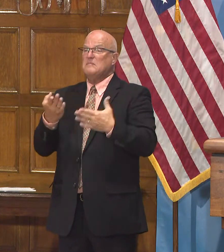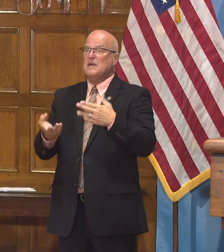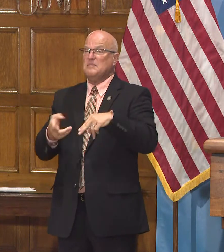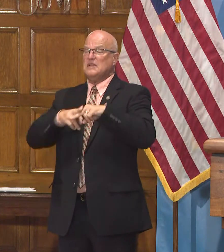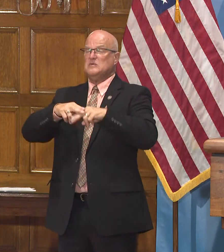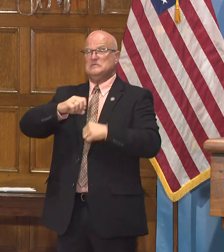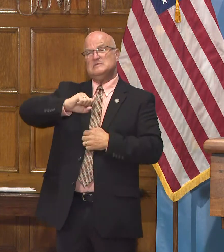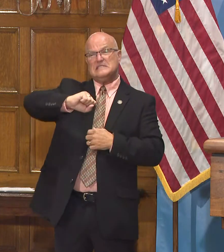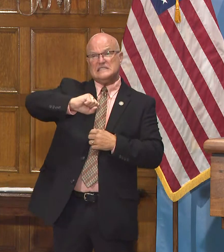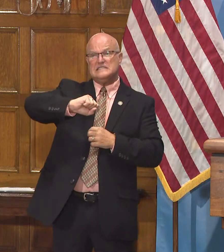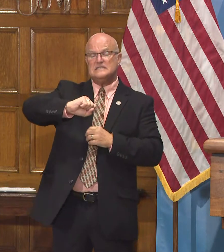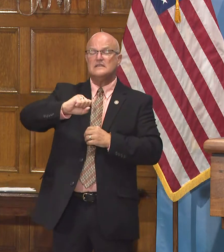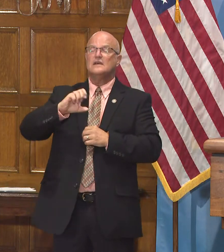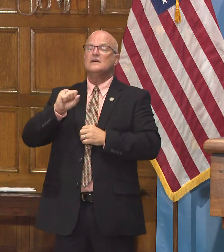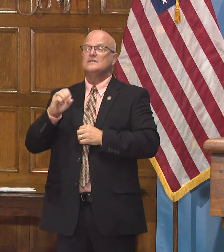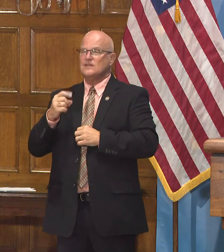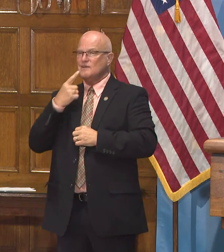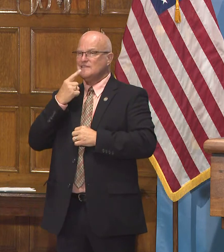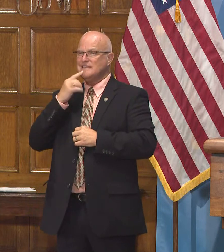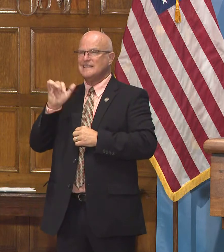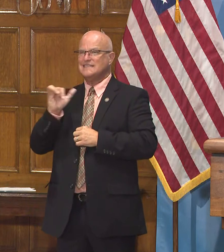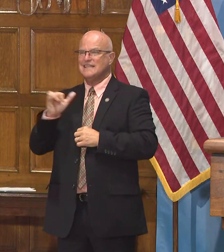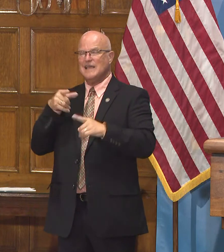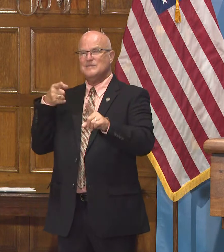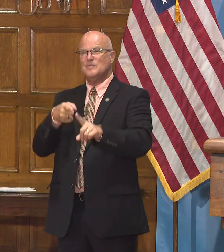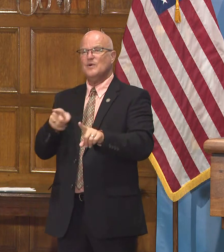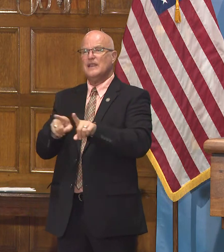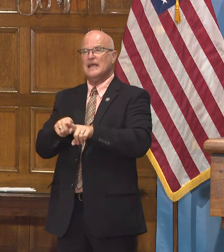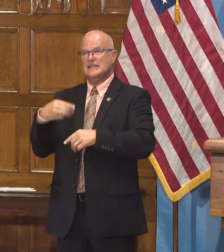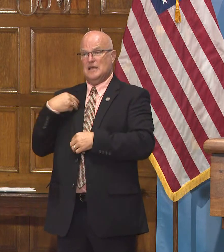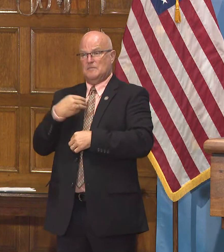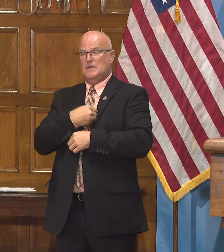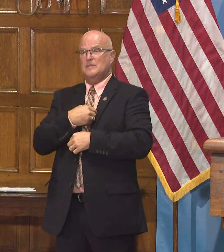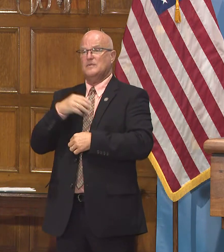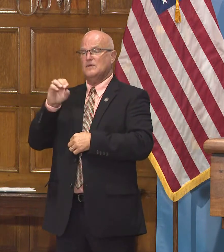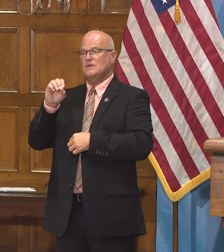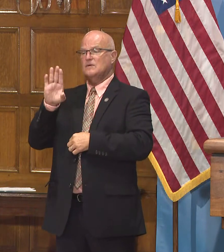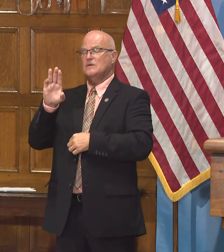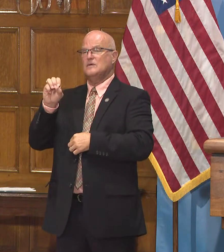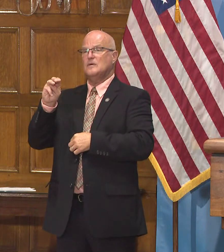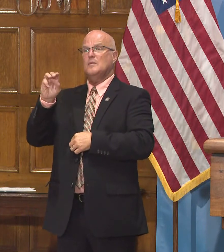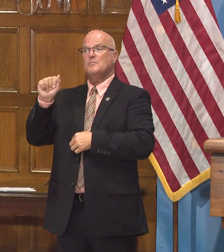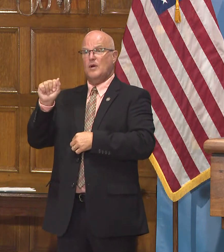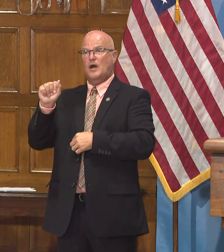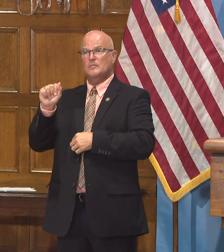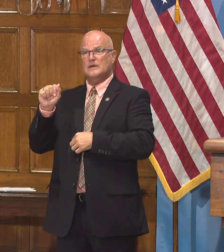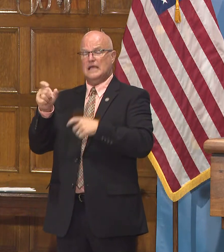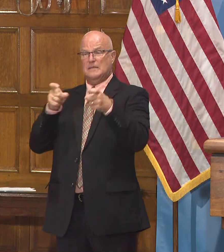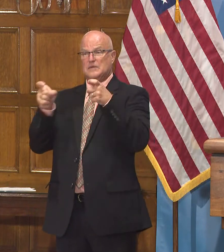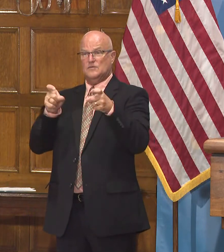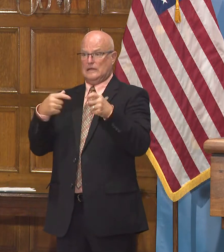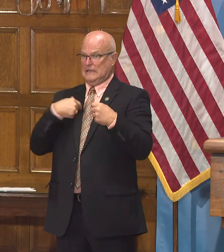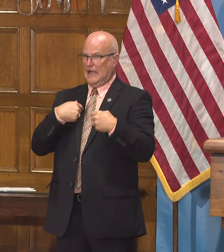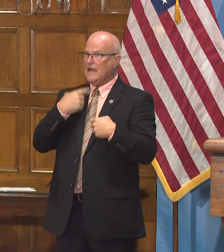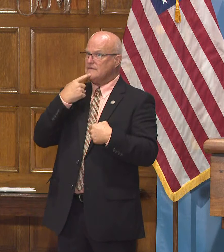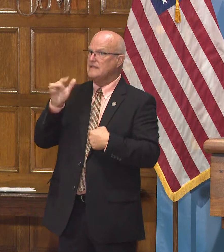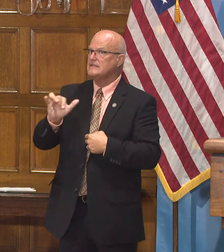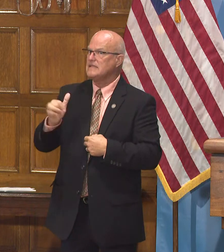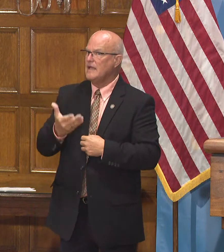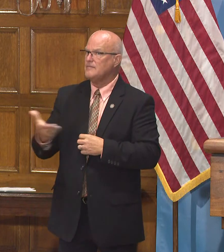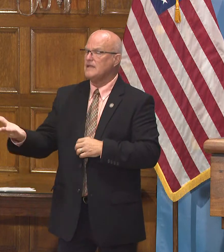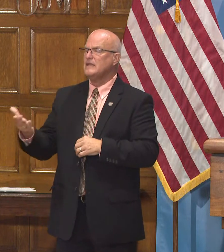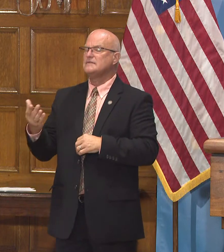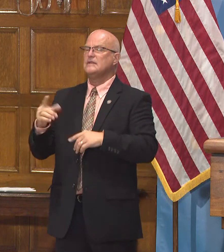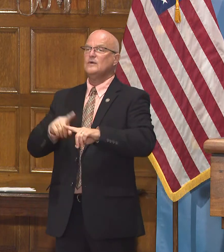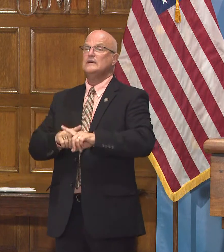he's making the same point as a member of the Obama administration as I've made. And so it's a